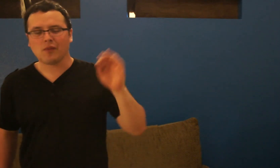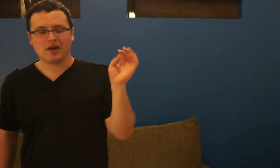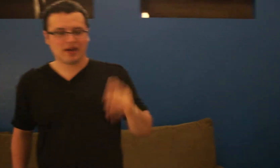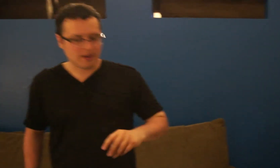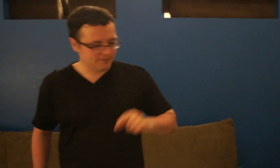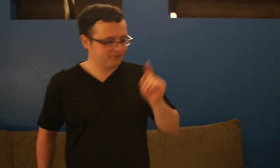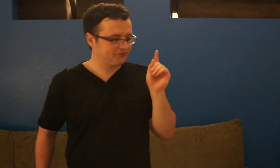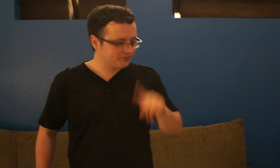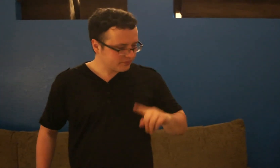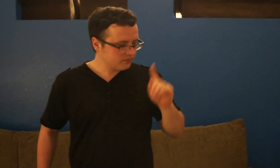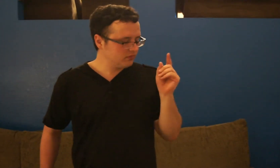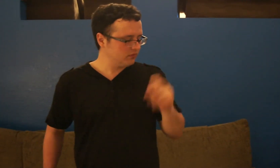highway.